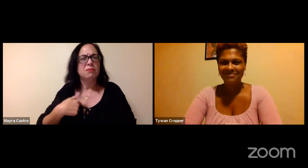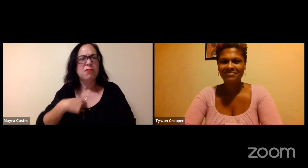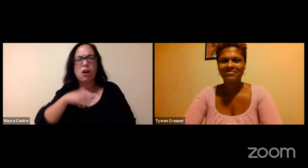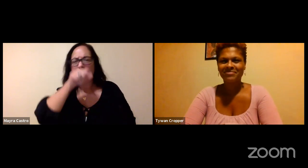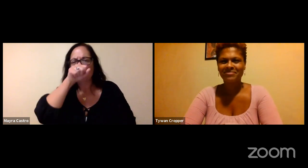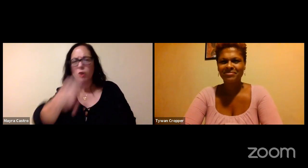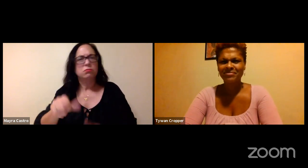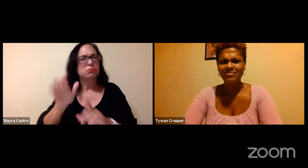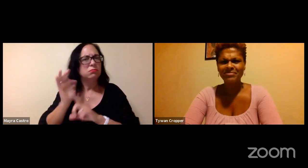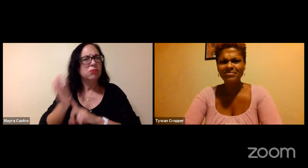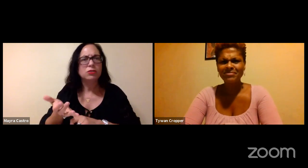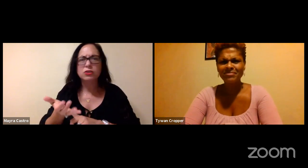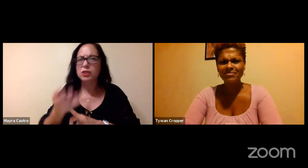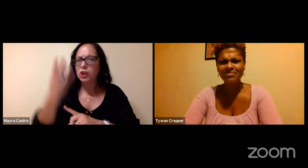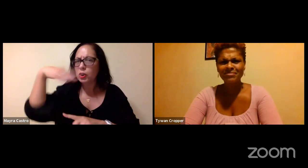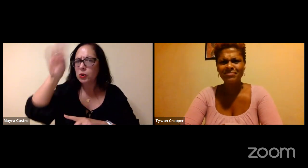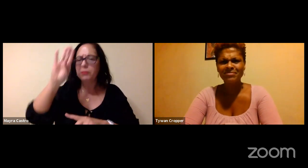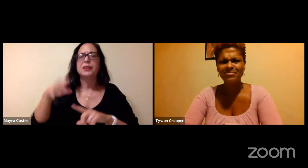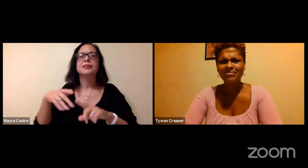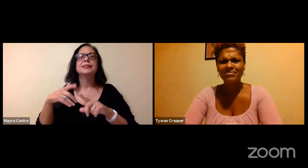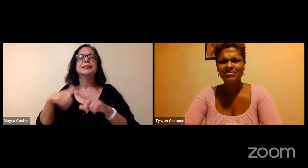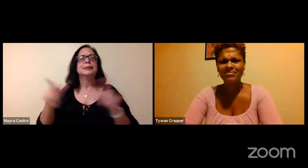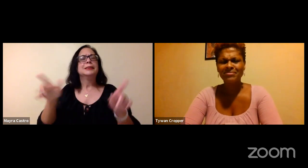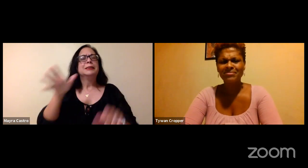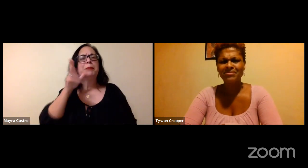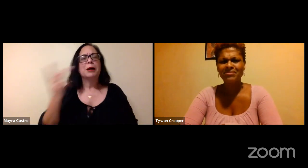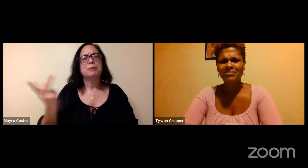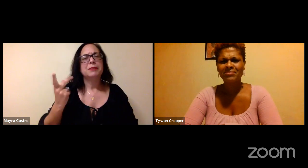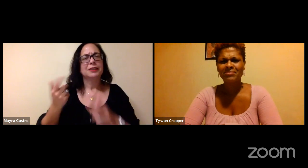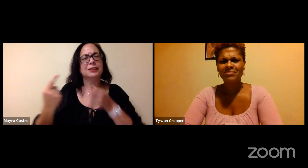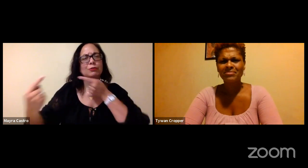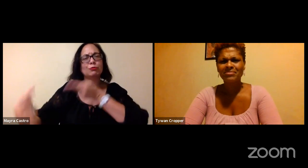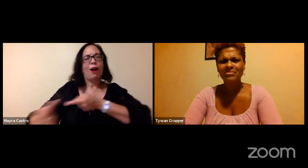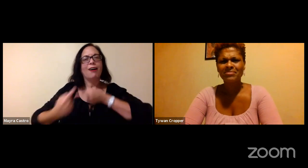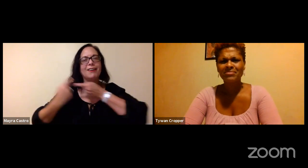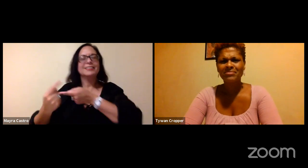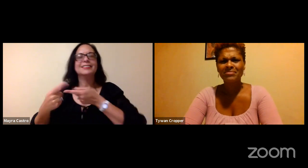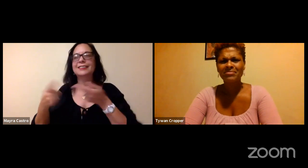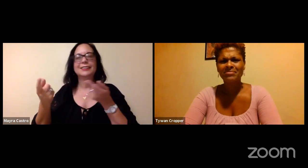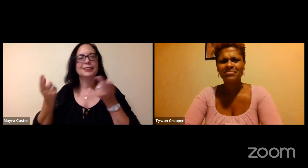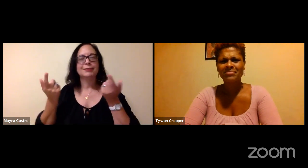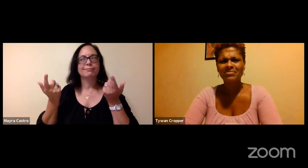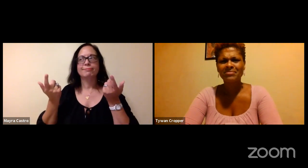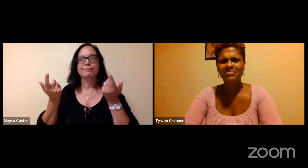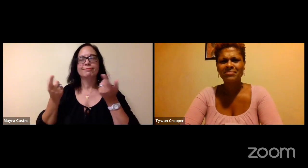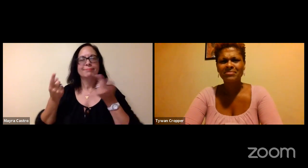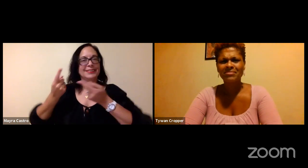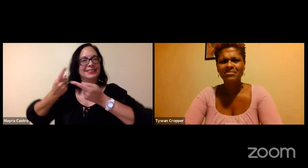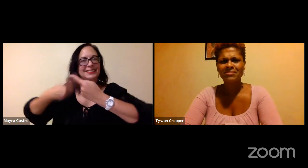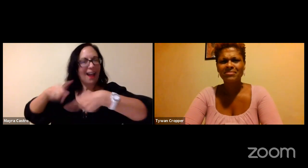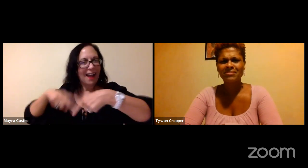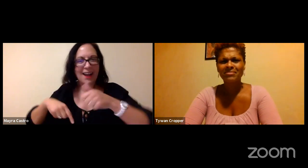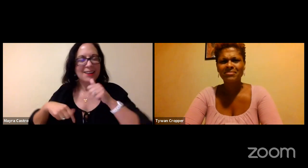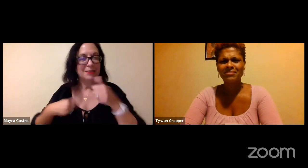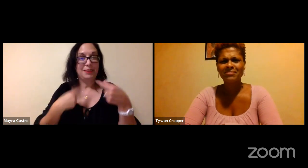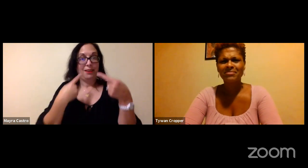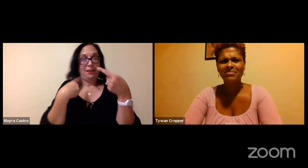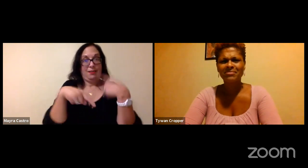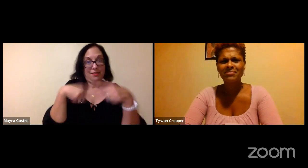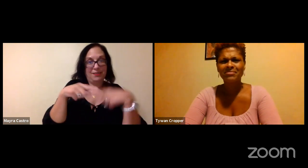went back home and I was telling my mom about what I did. Oh my God, I went to this conference. I learned about our culture.